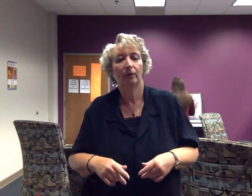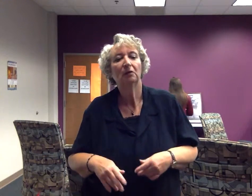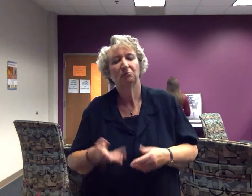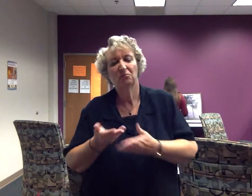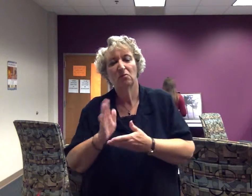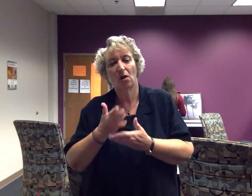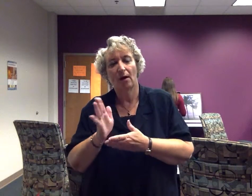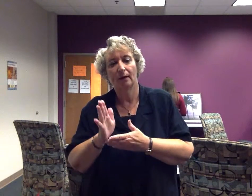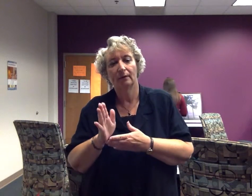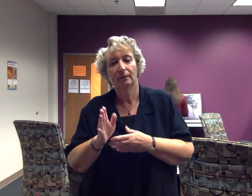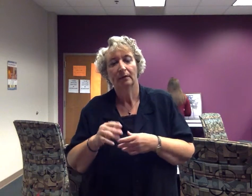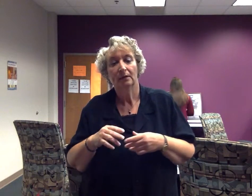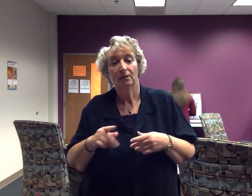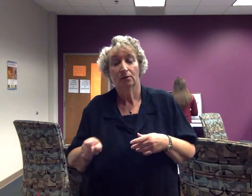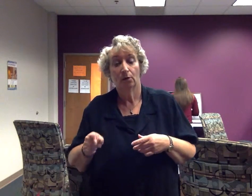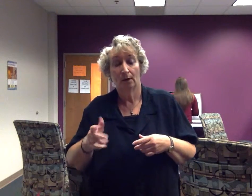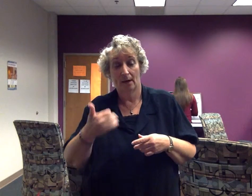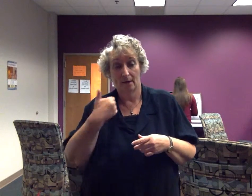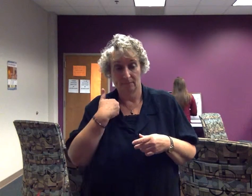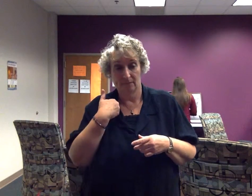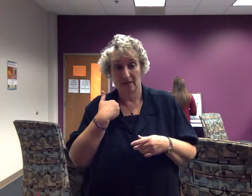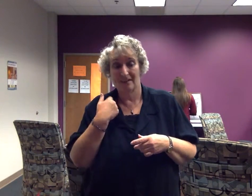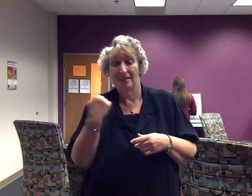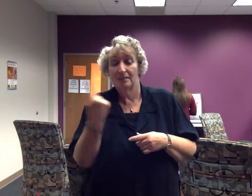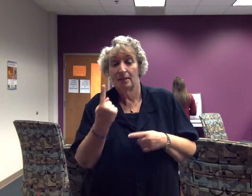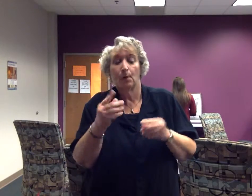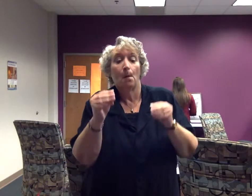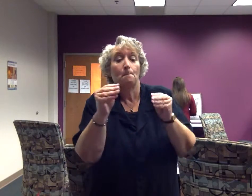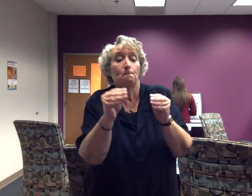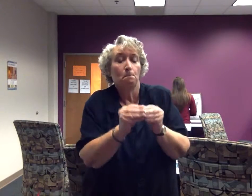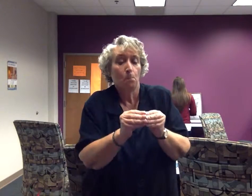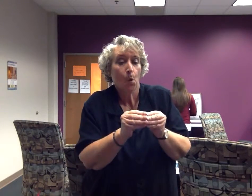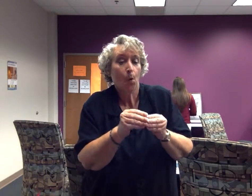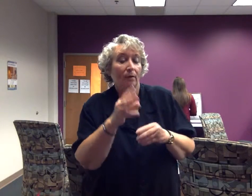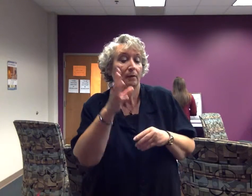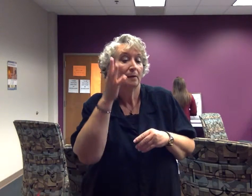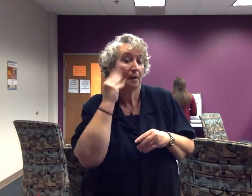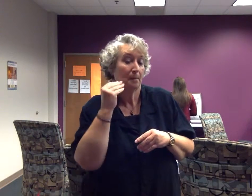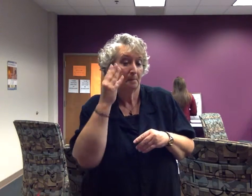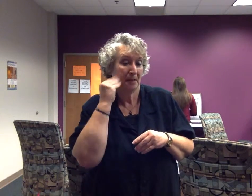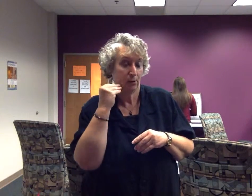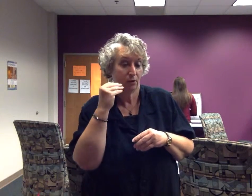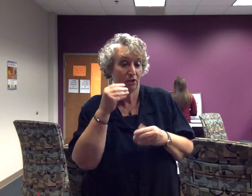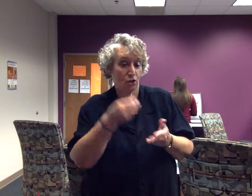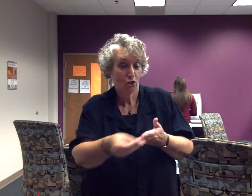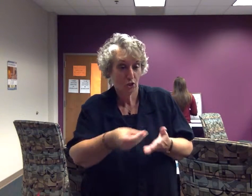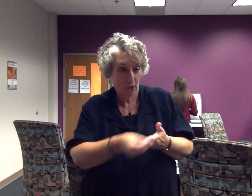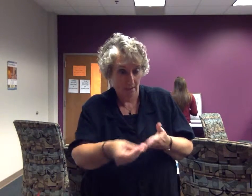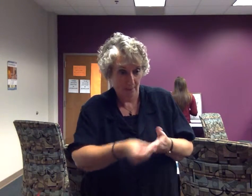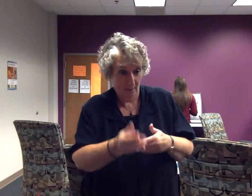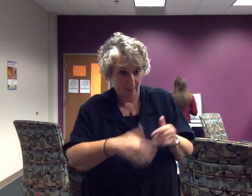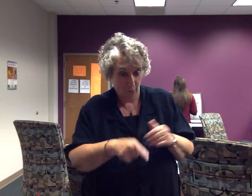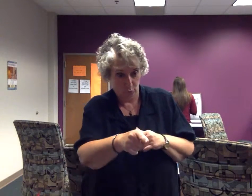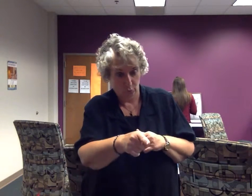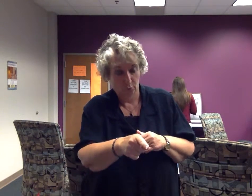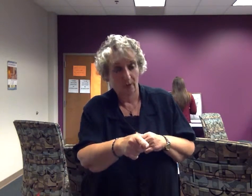All right. So what we had then, you had somebody with more experience of shopping, right? So your mom has more experience shopping than you do, giving you advice on a